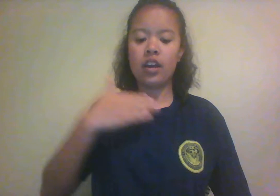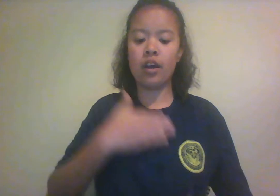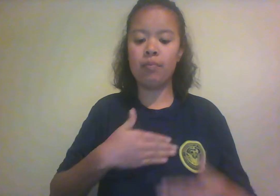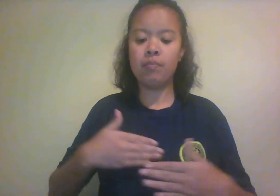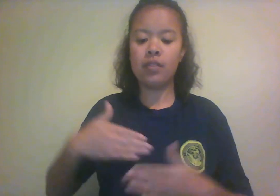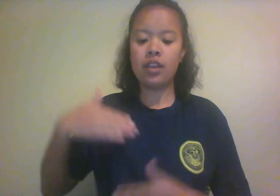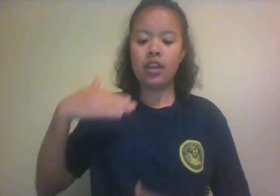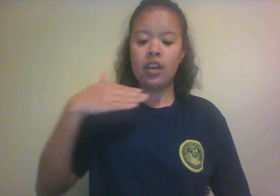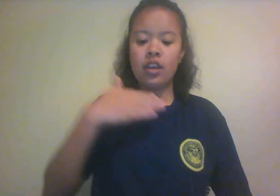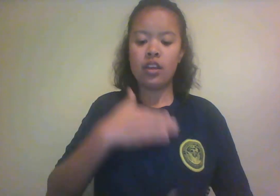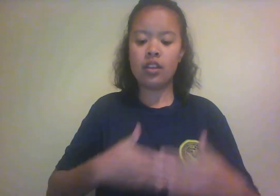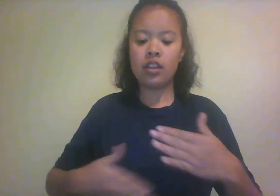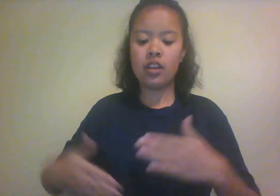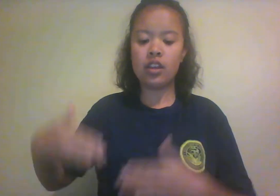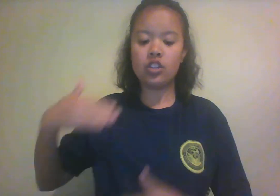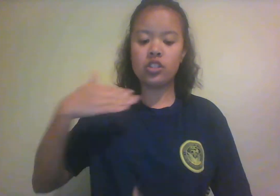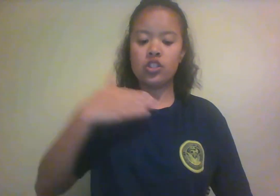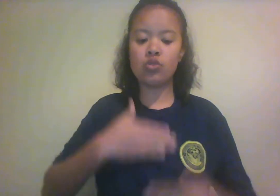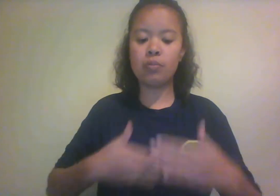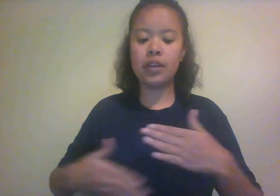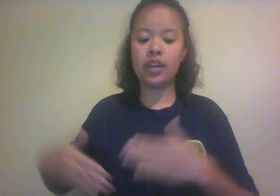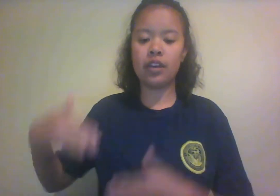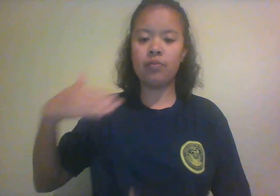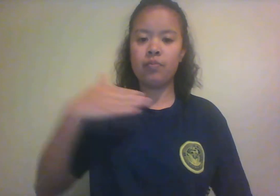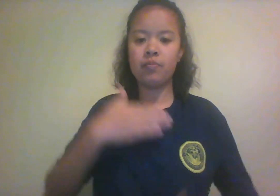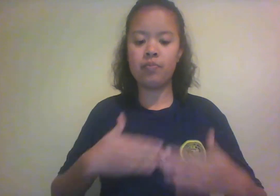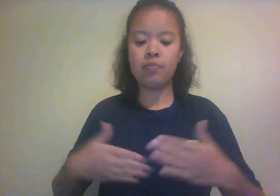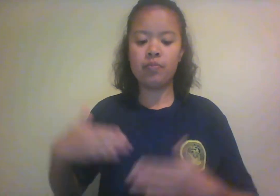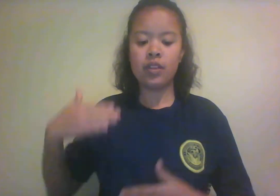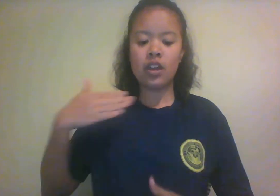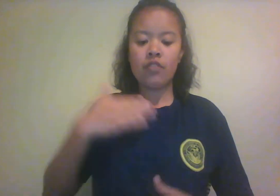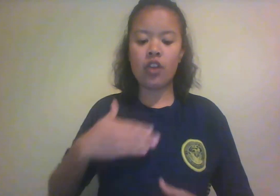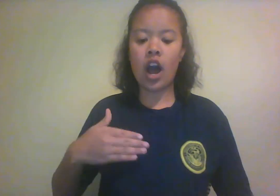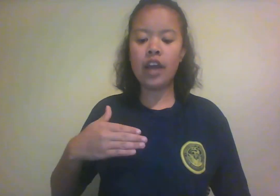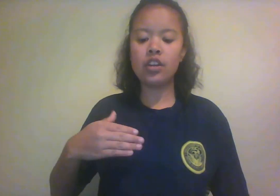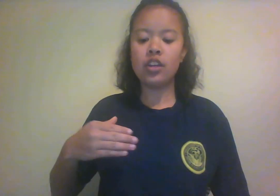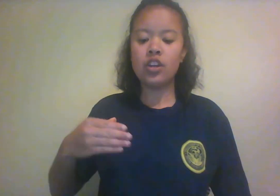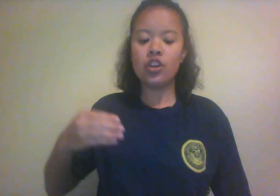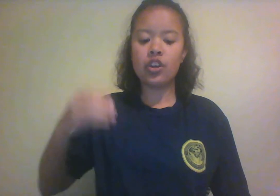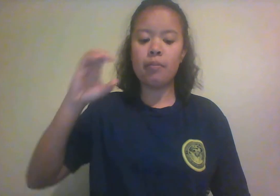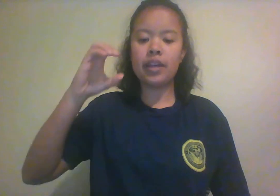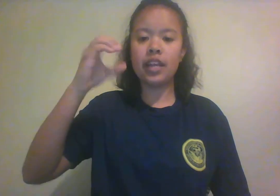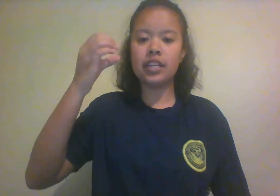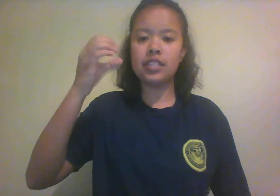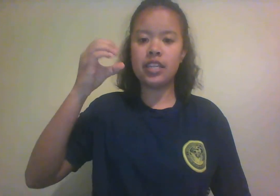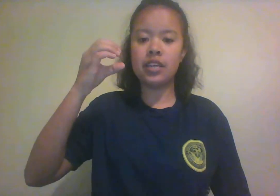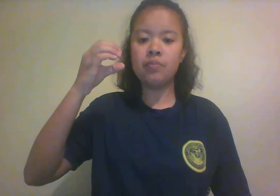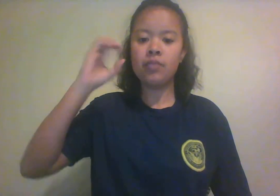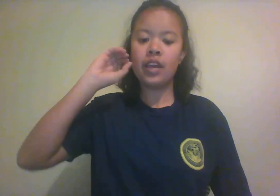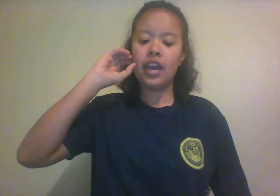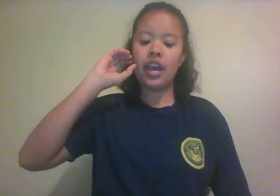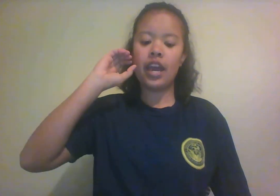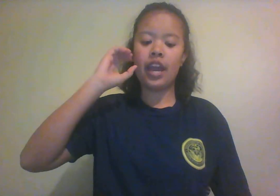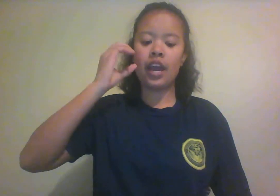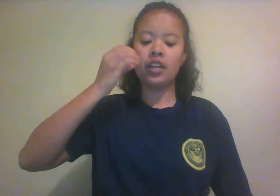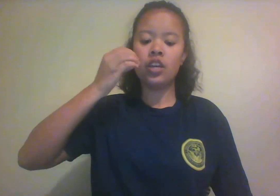up. And just repeating it. For hot, you're going to make like a C, and